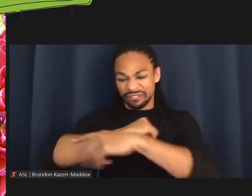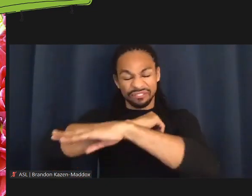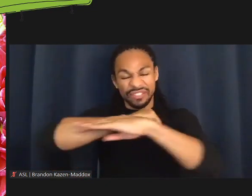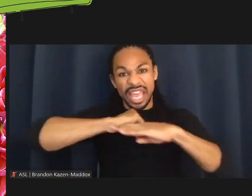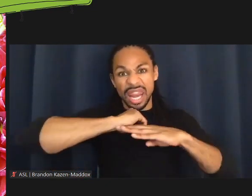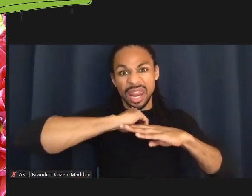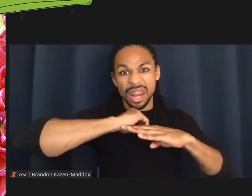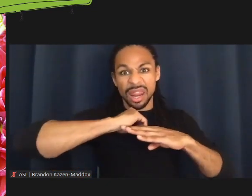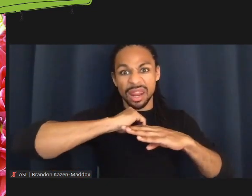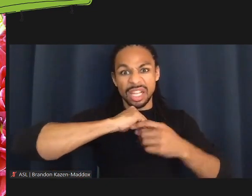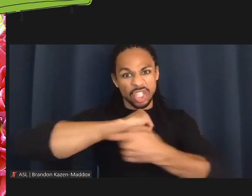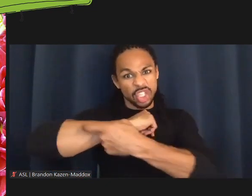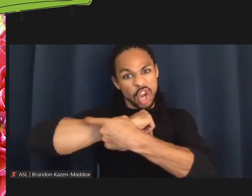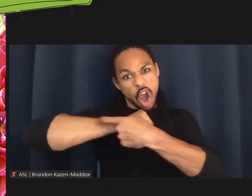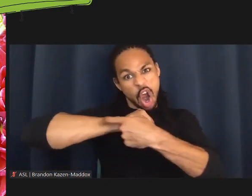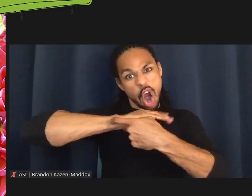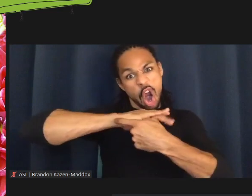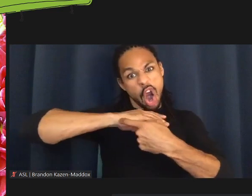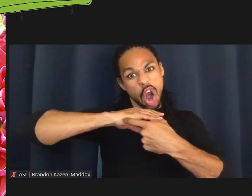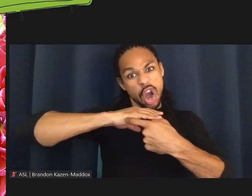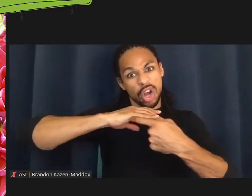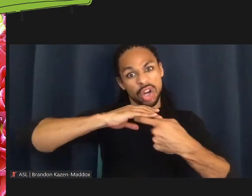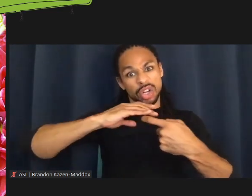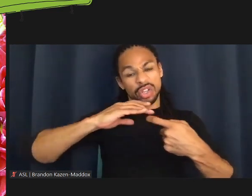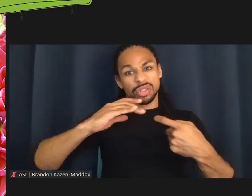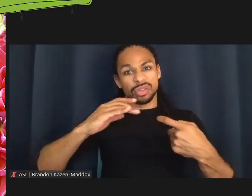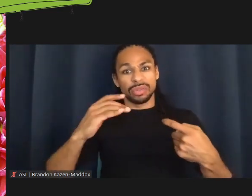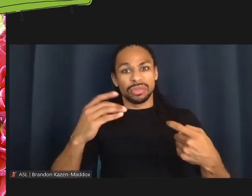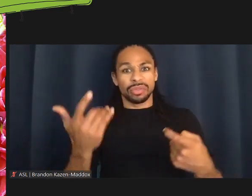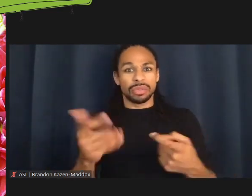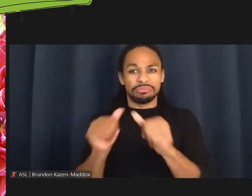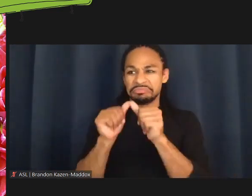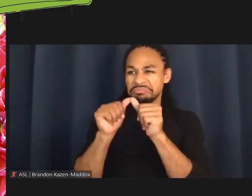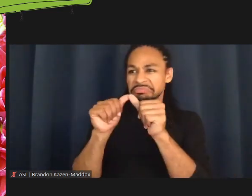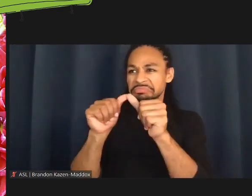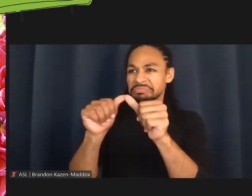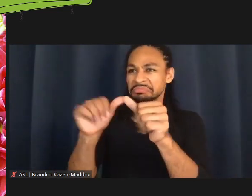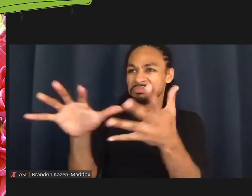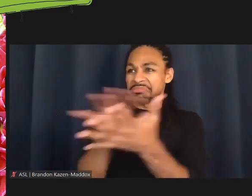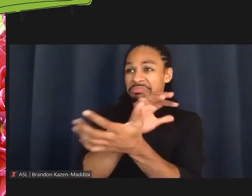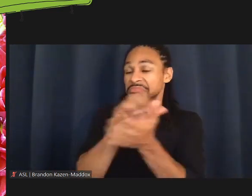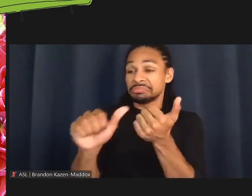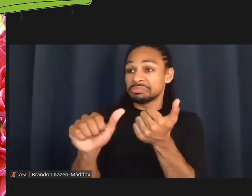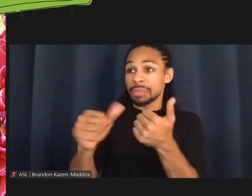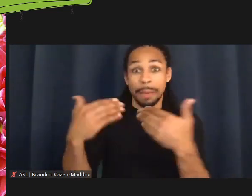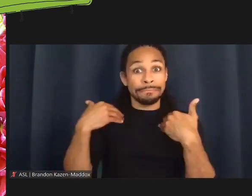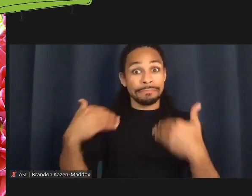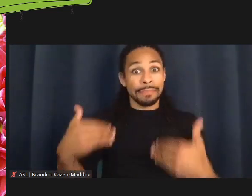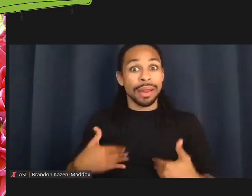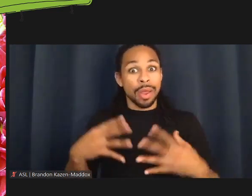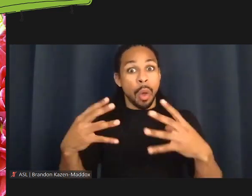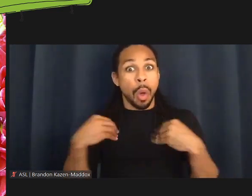skin scarred with extinction's dusk, body owned by light.